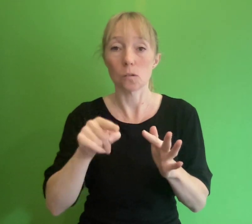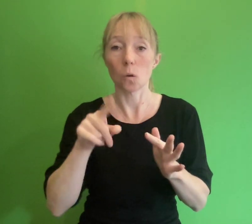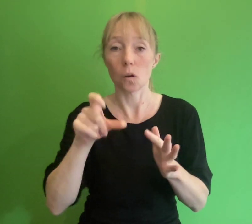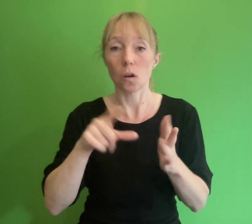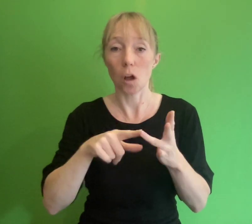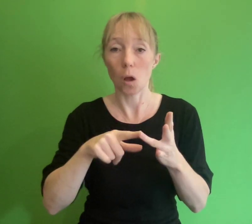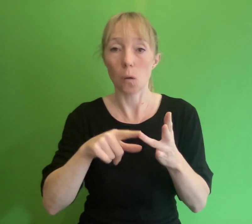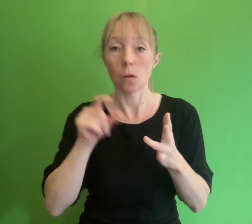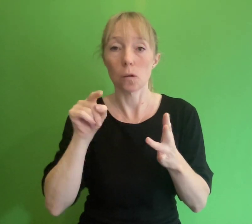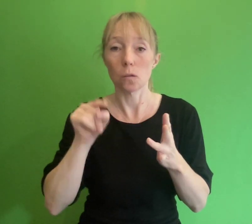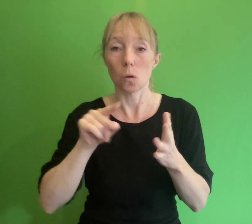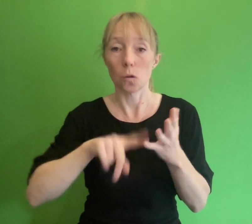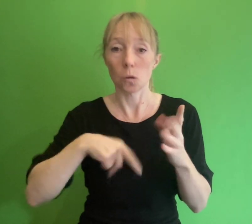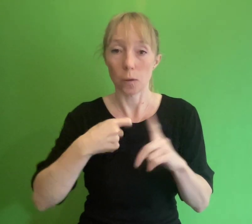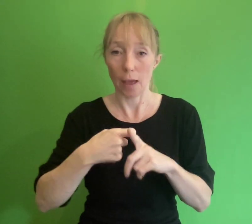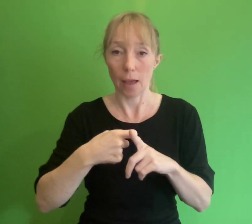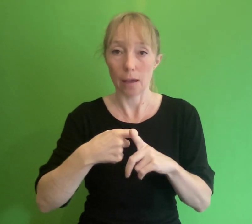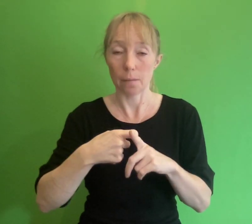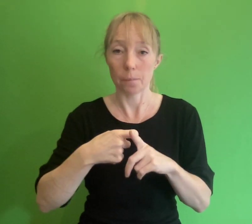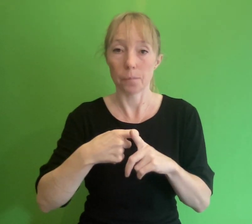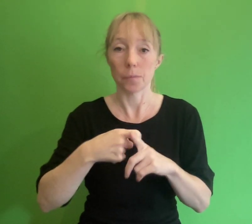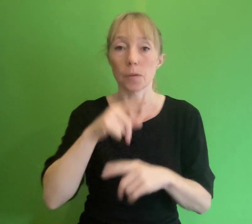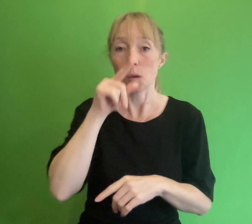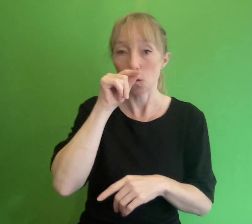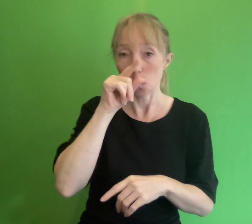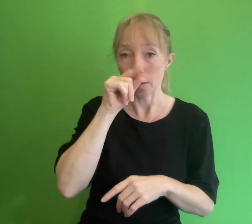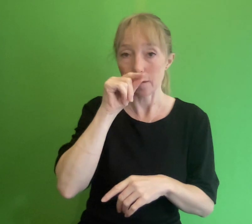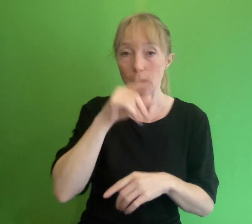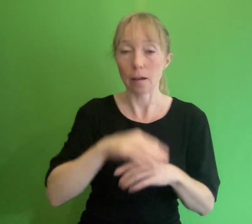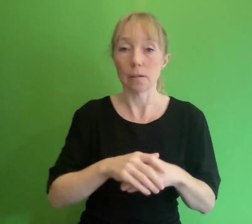https://jamiehale.co.uk. Twitter